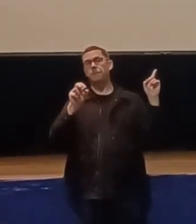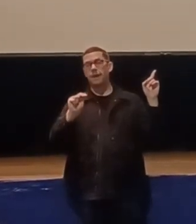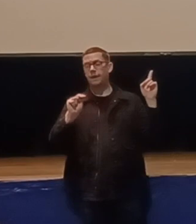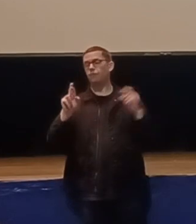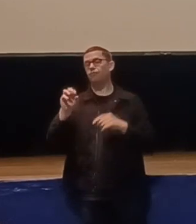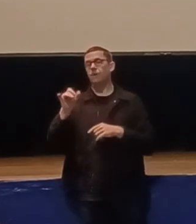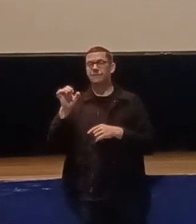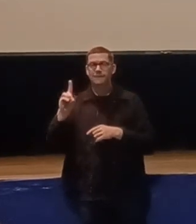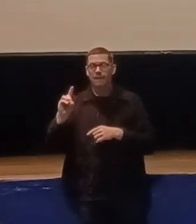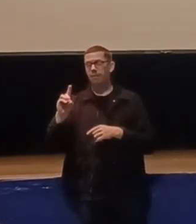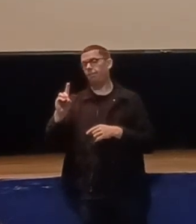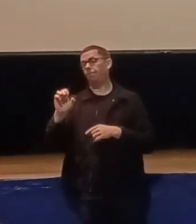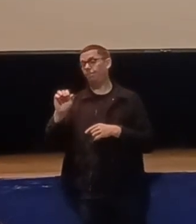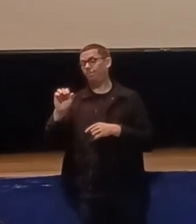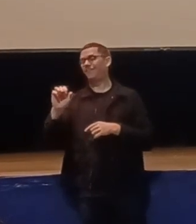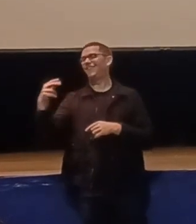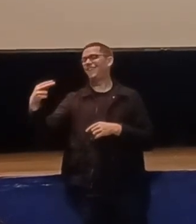Park.